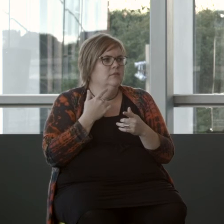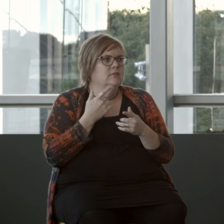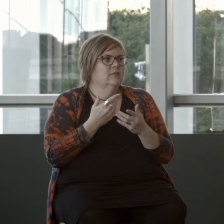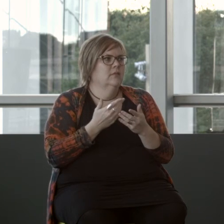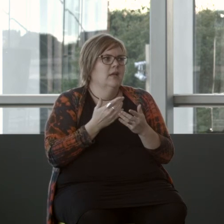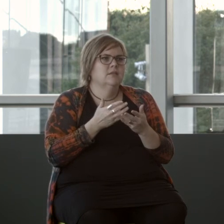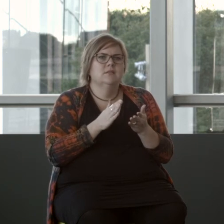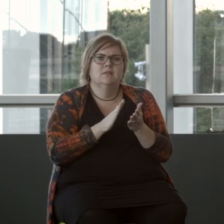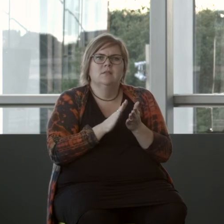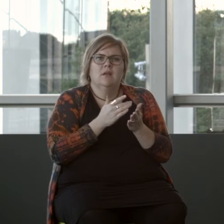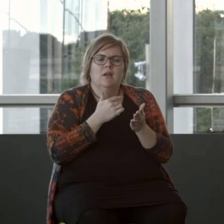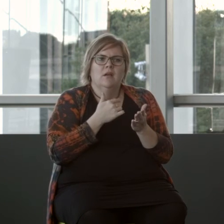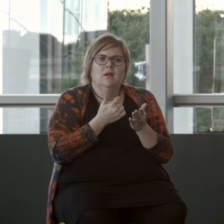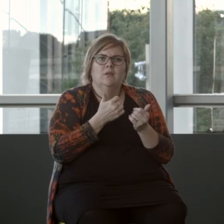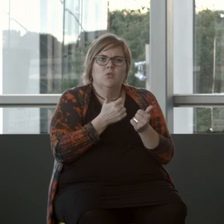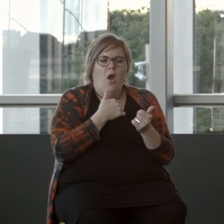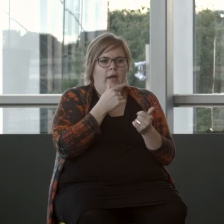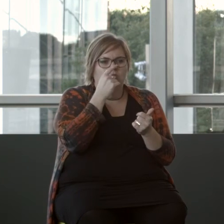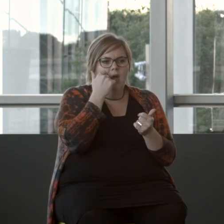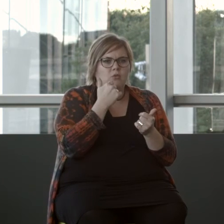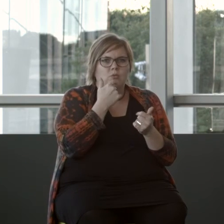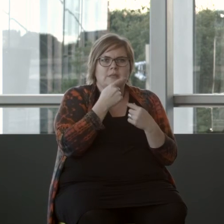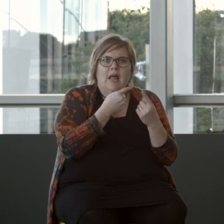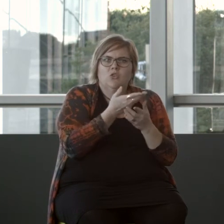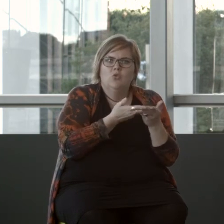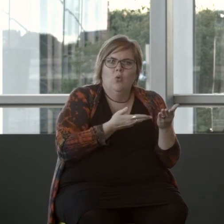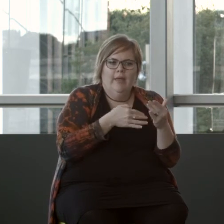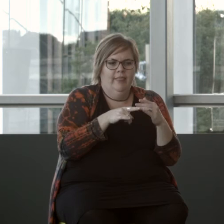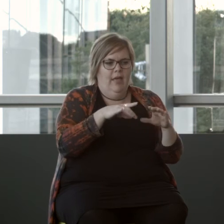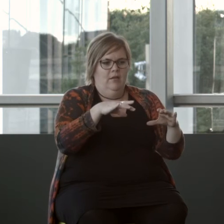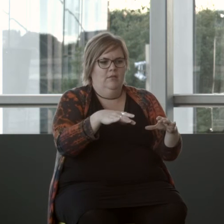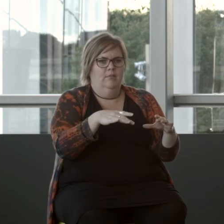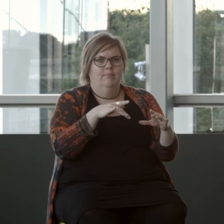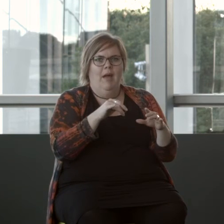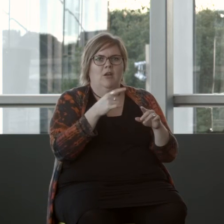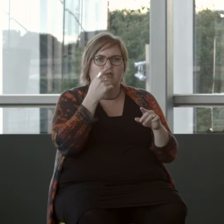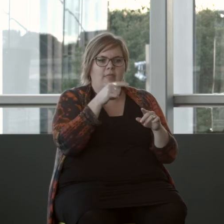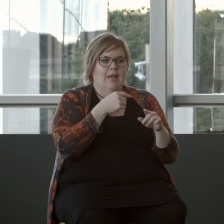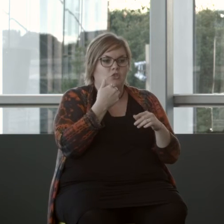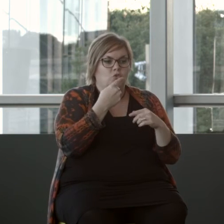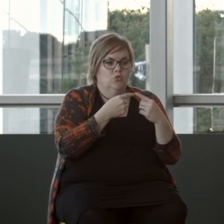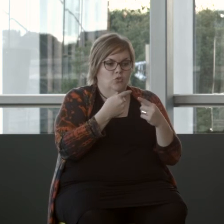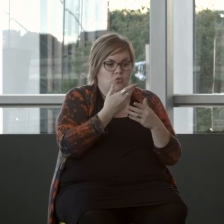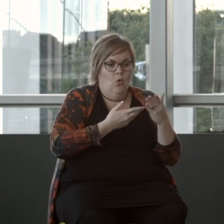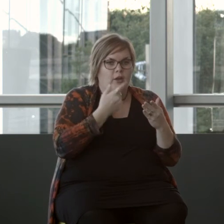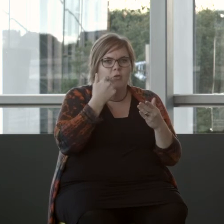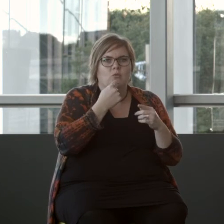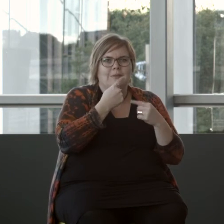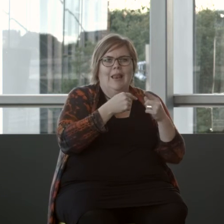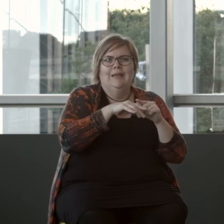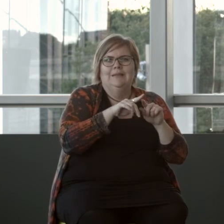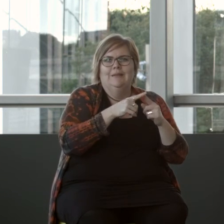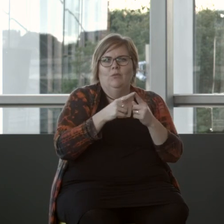thing. I do work in bodies of work and try to tell a story within that body, and sometimes in a couple of different ways. But one of the reasons I do that